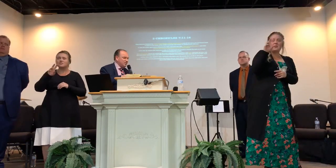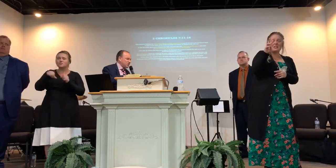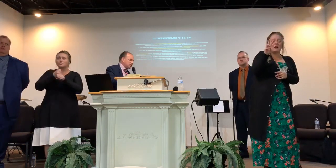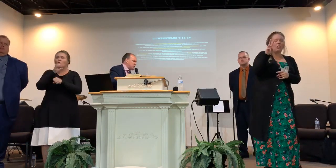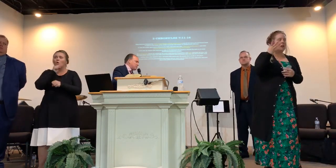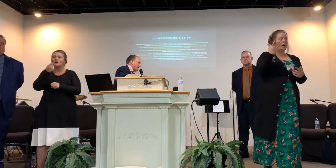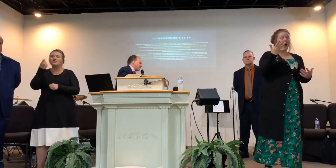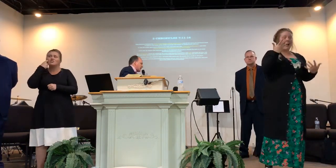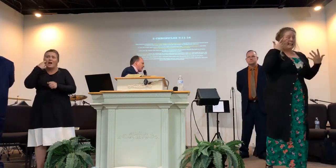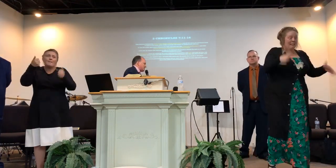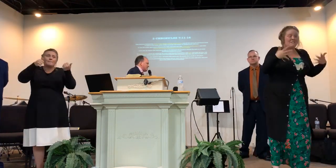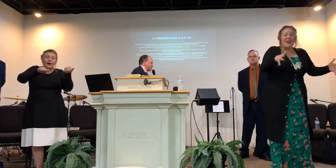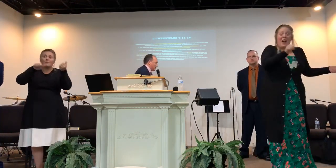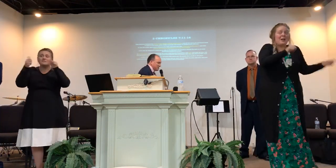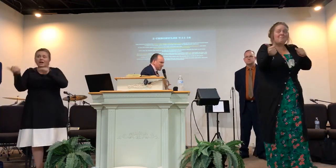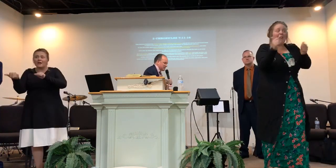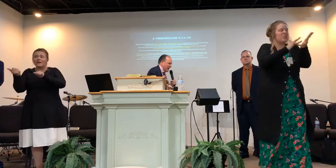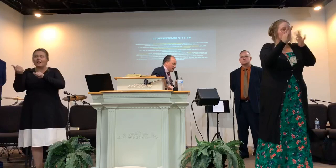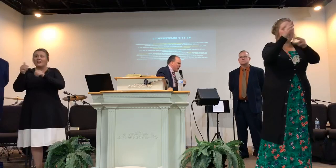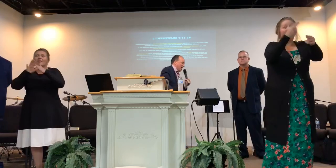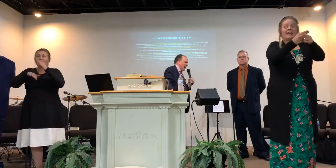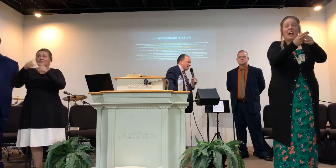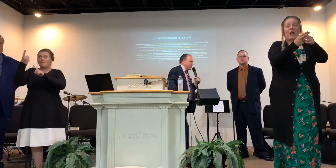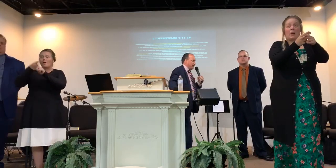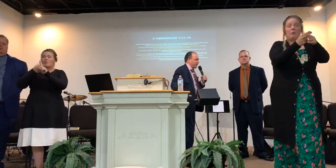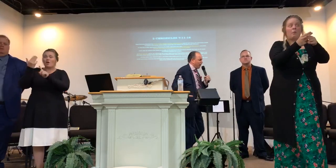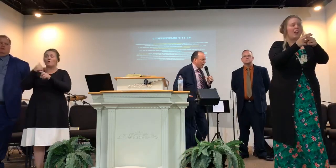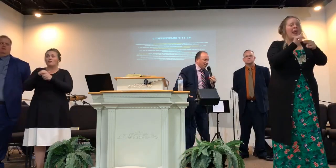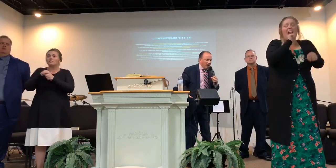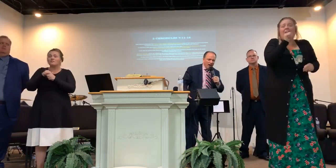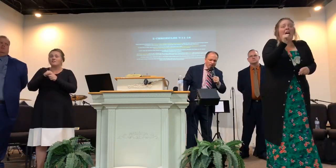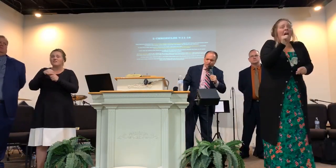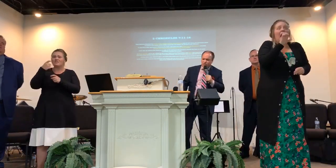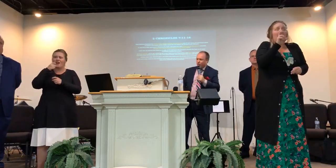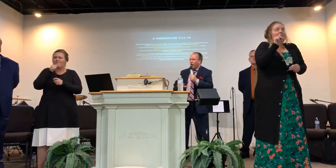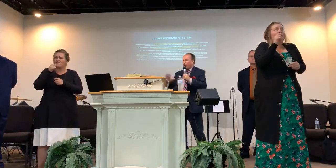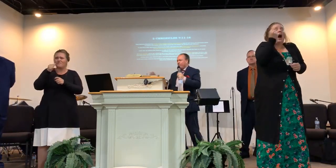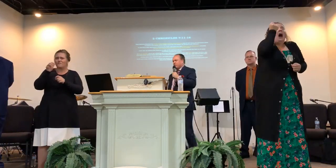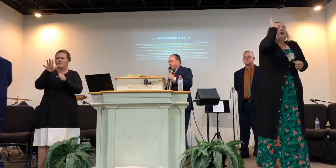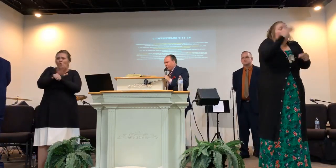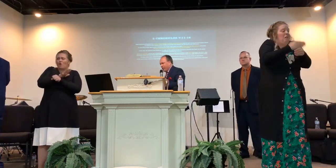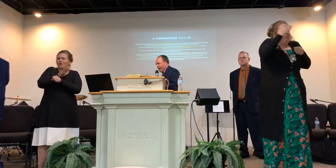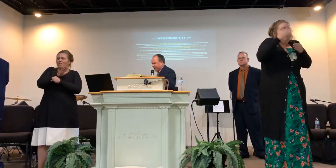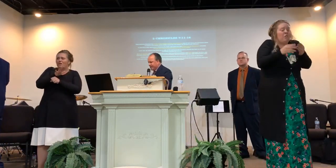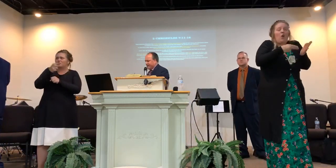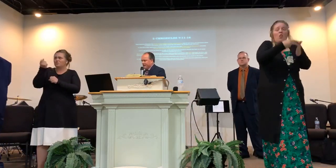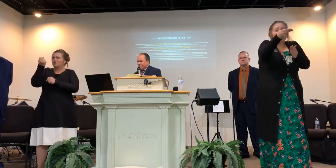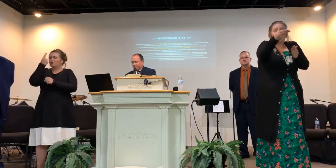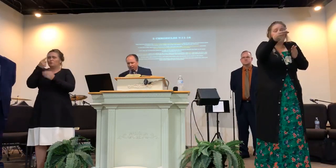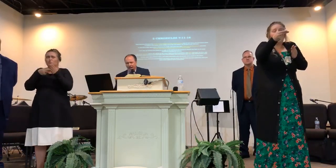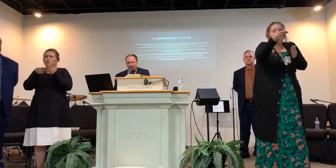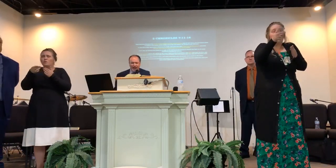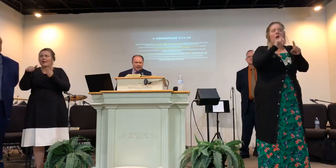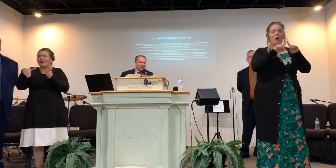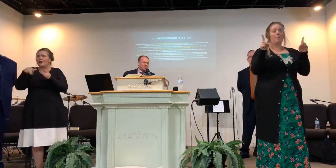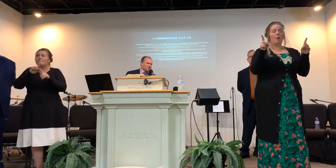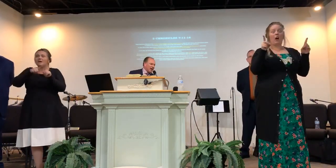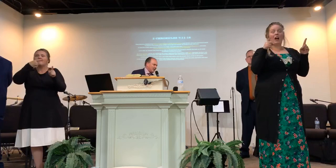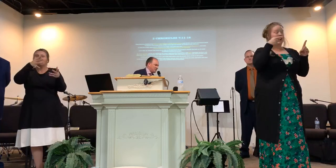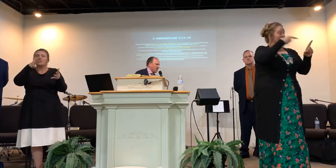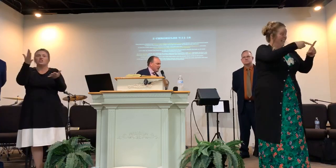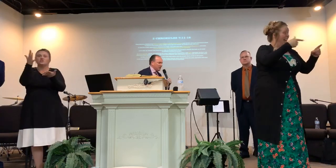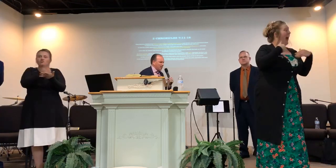and he had just been baptized in Jesus' name, hadn't even fully understood all of the truth yet. But he had